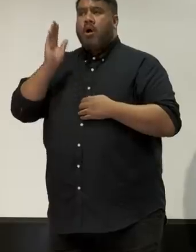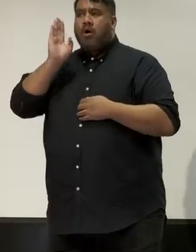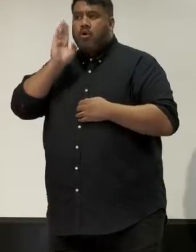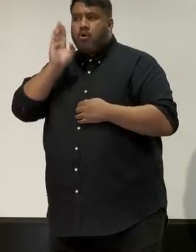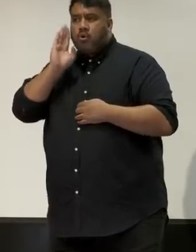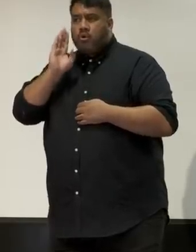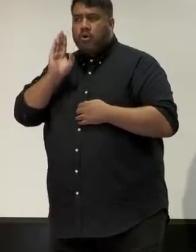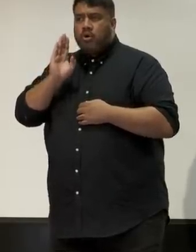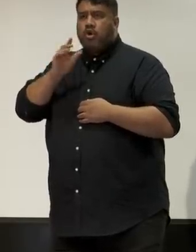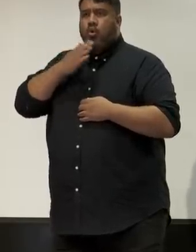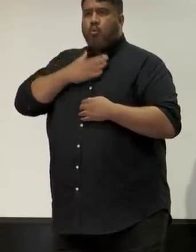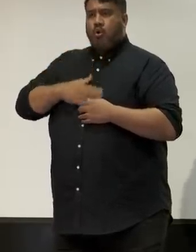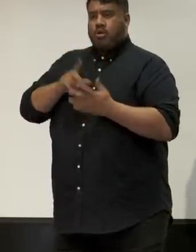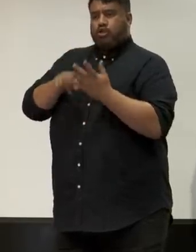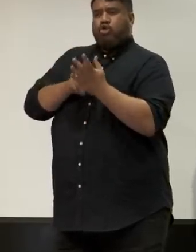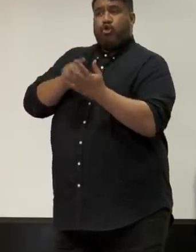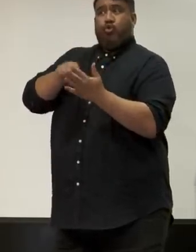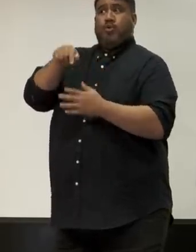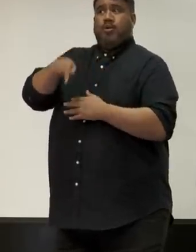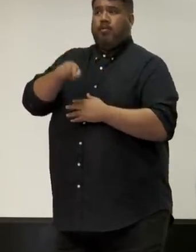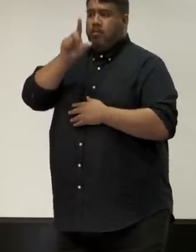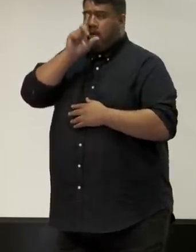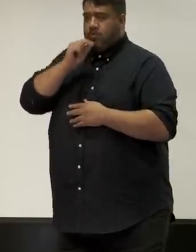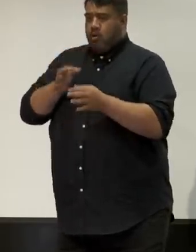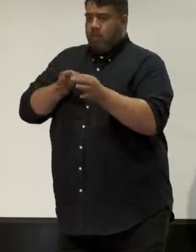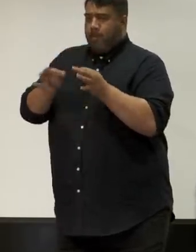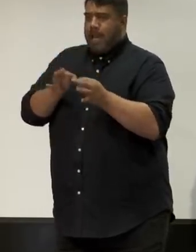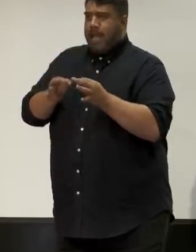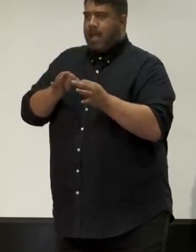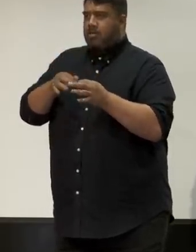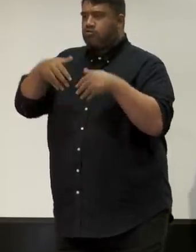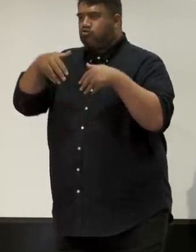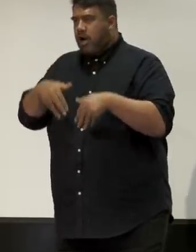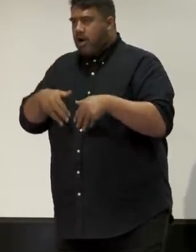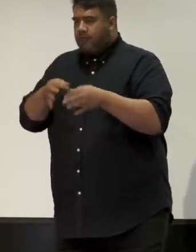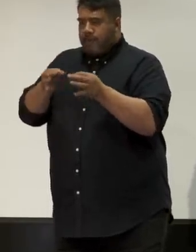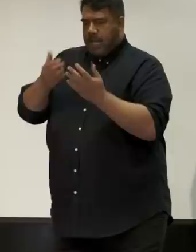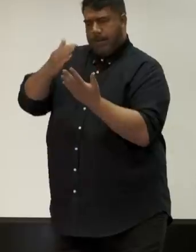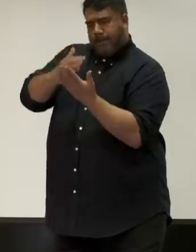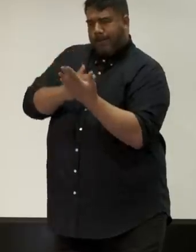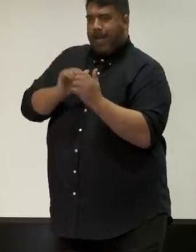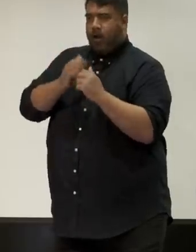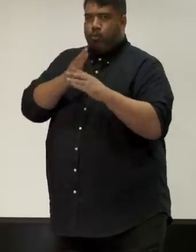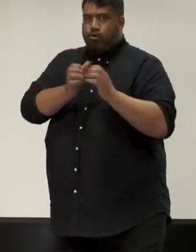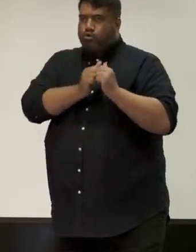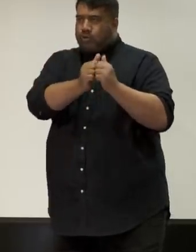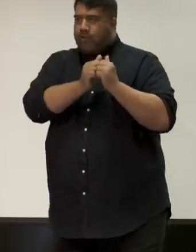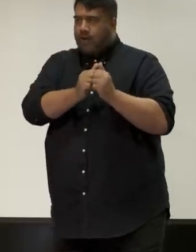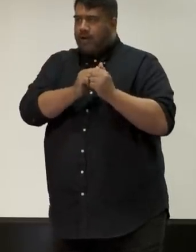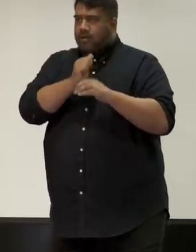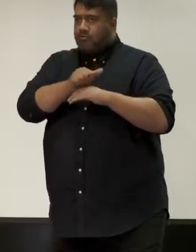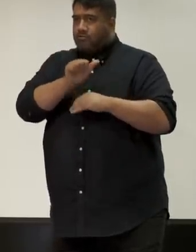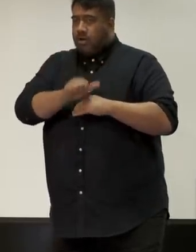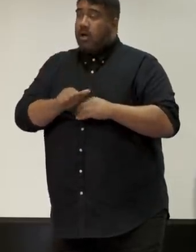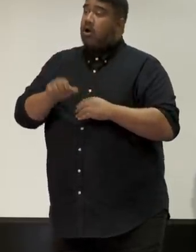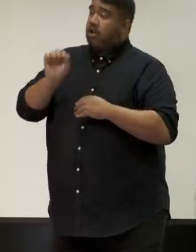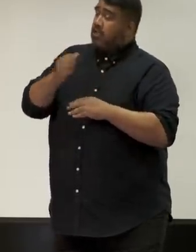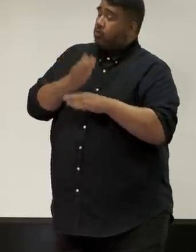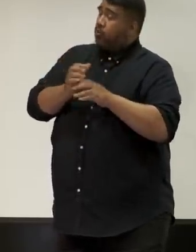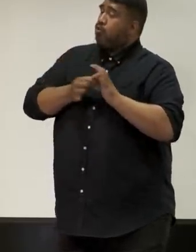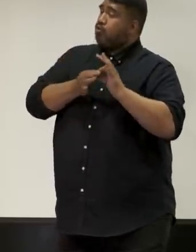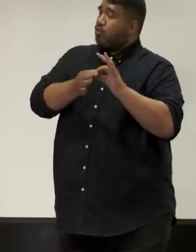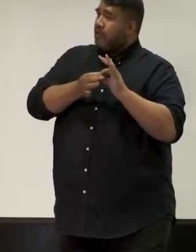a draft blueprint in early June. Well, we are still obviously doing collaborative work together. We're preparing respective papers for consideration